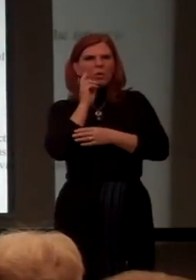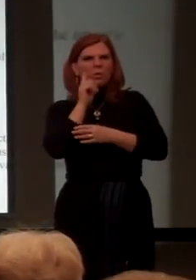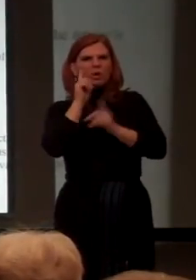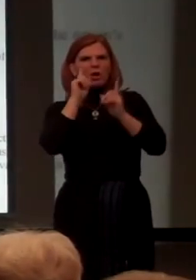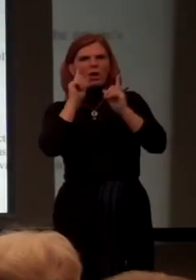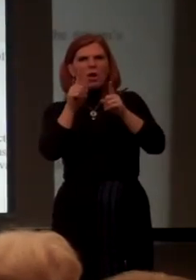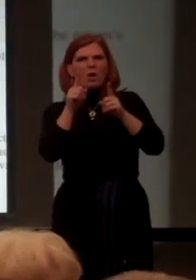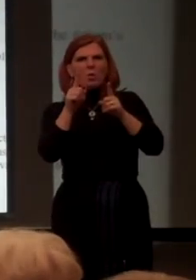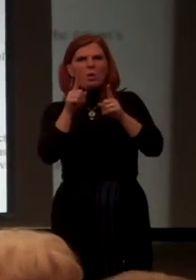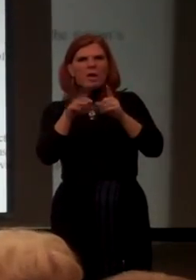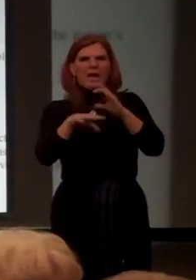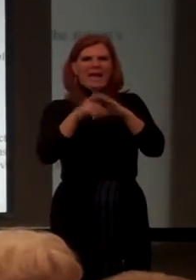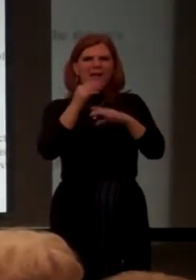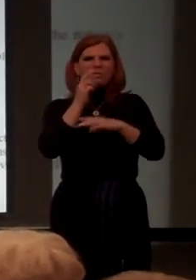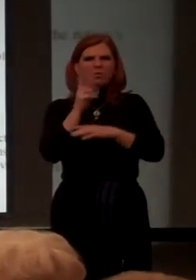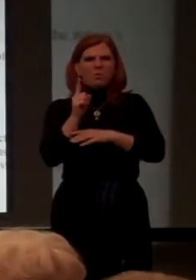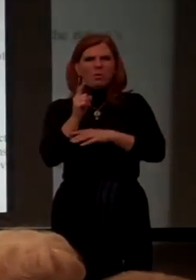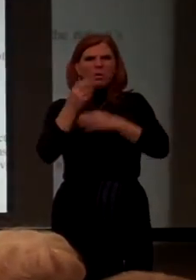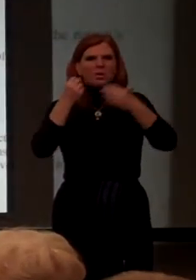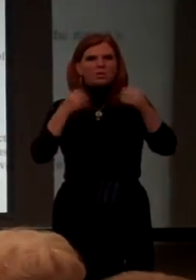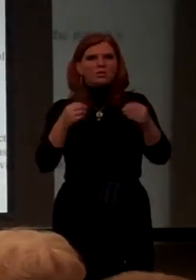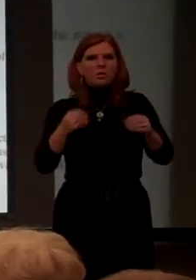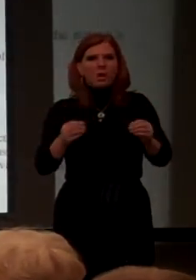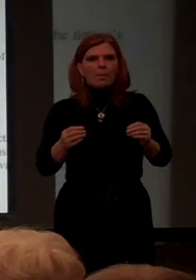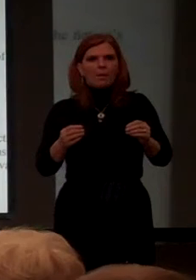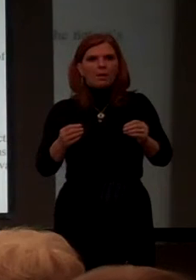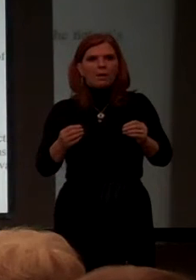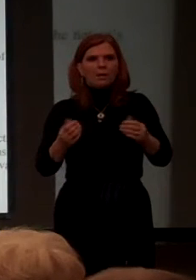go out to a mall to shop?